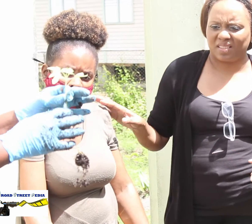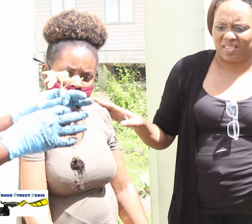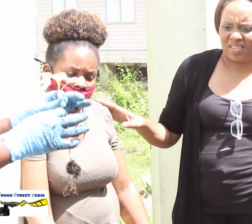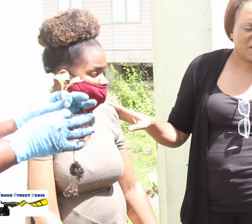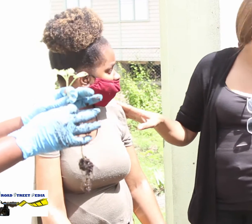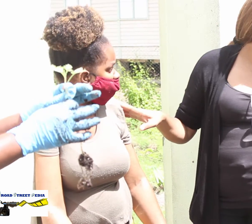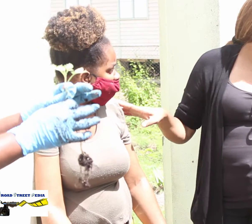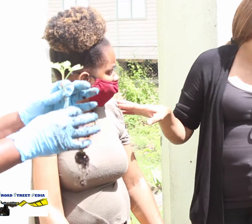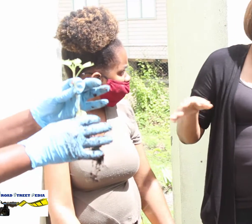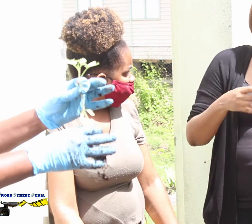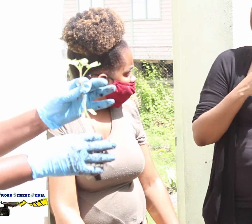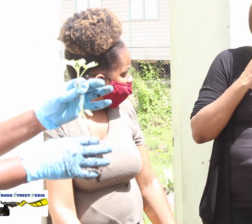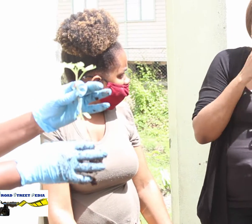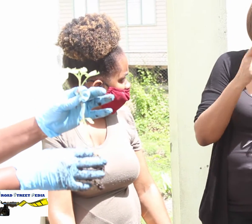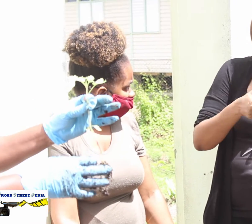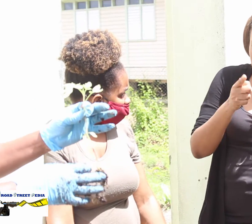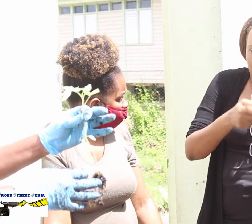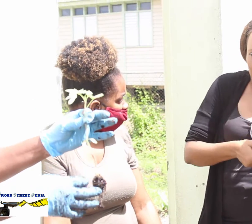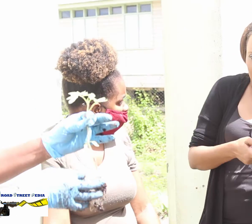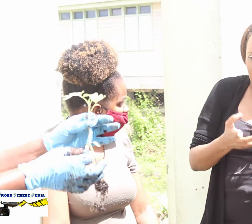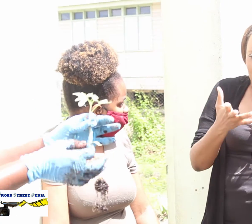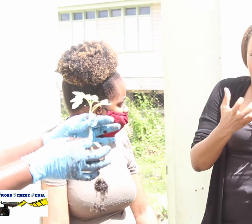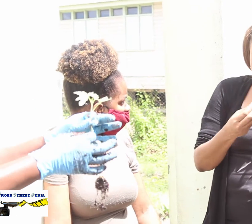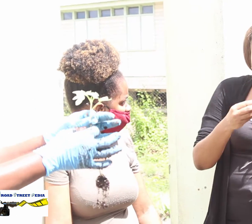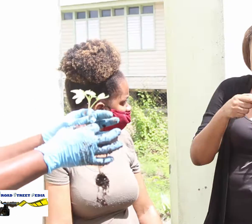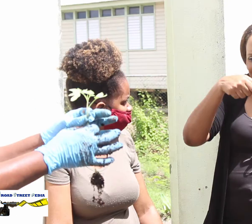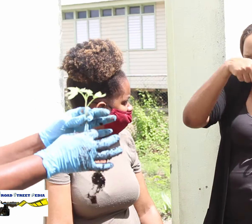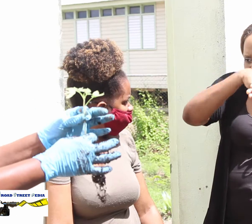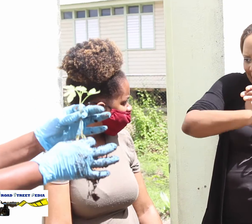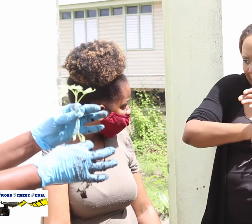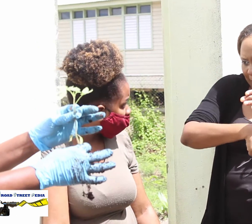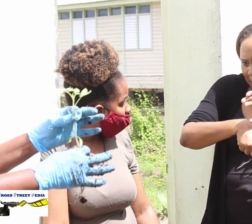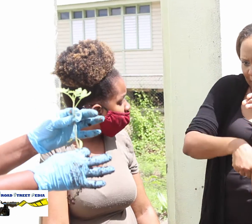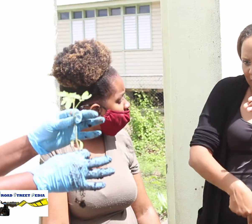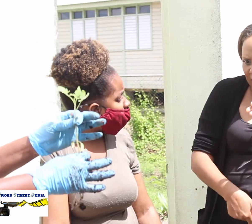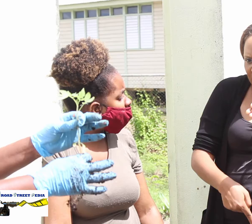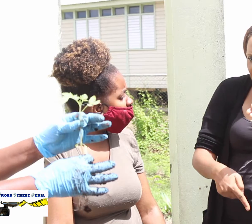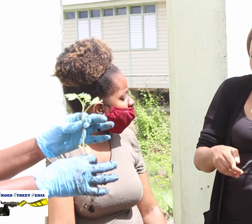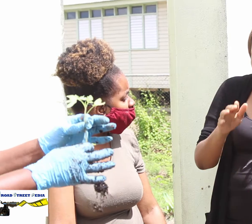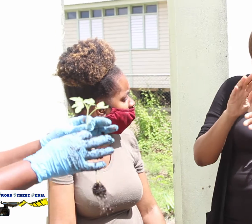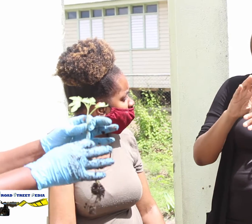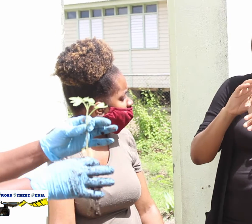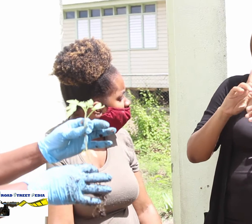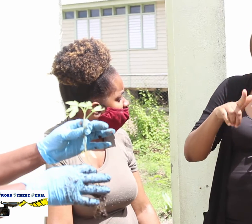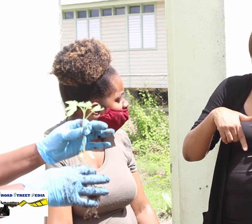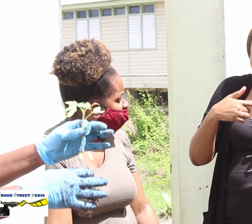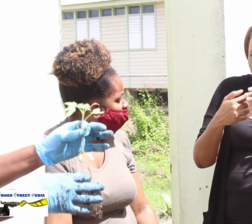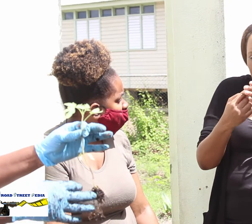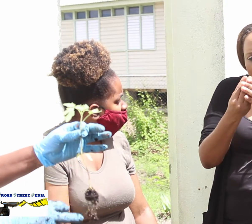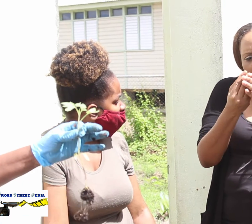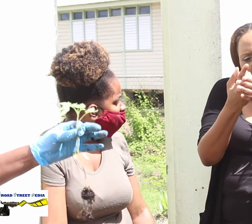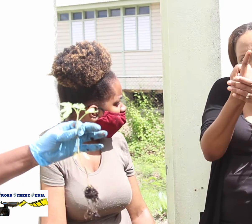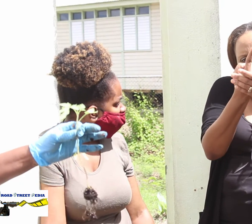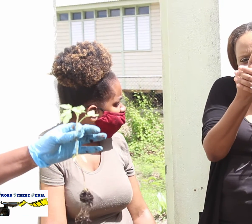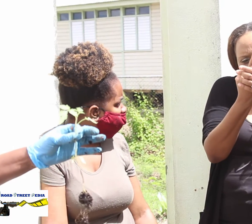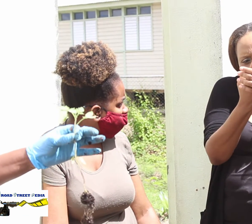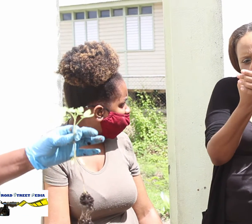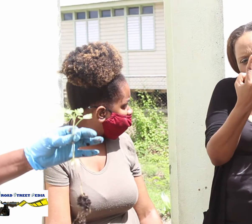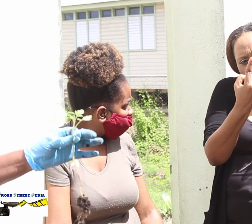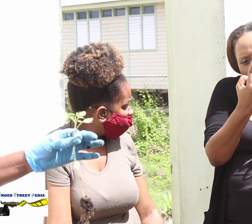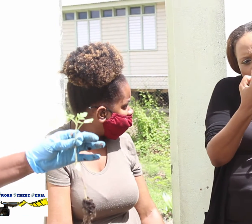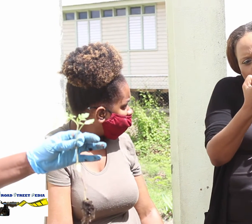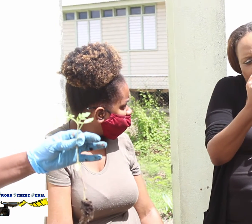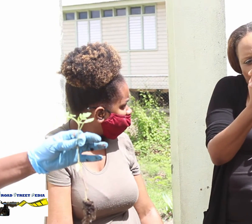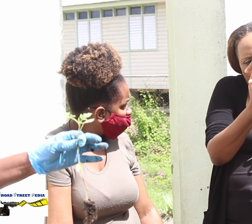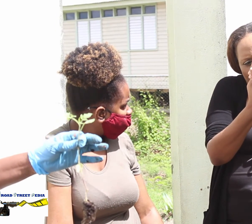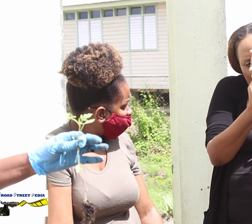the deeper you place a seedling like this, all along the stem, you will get roots. So the